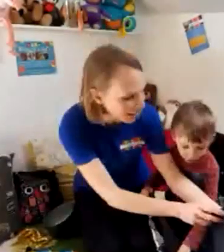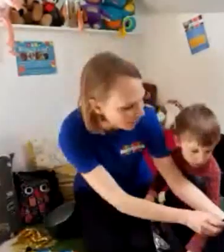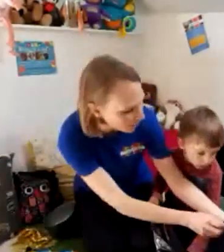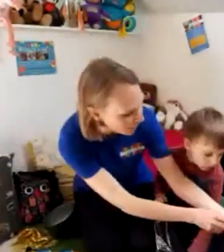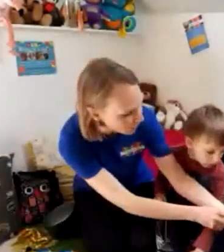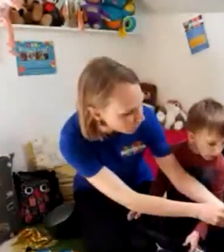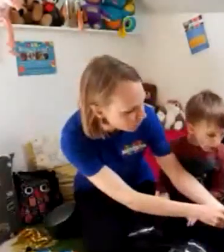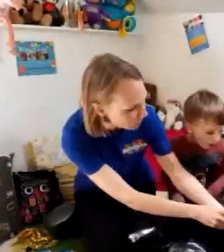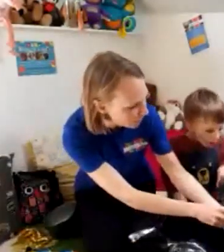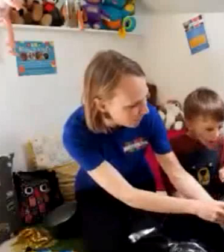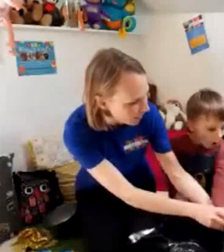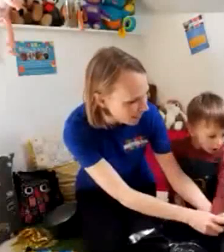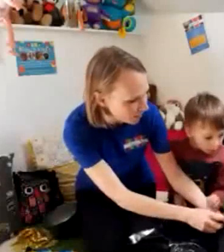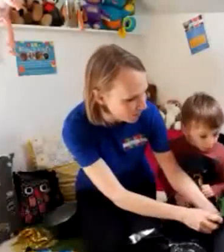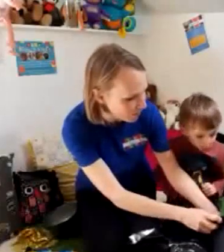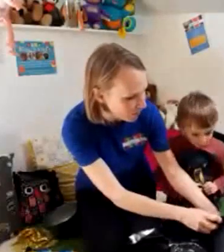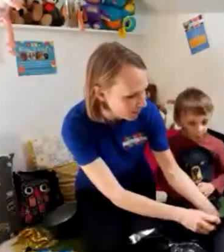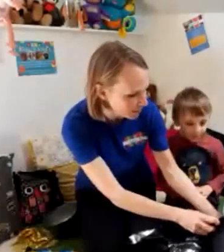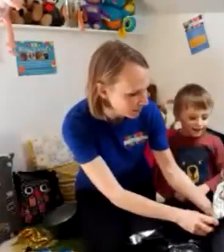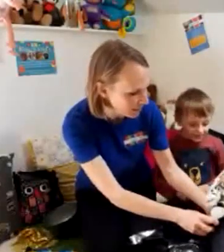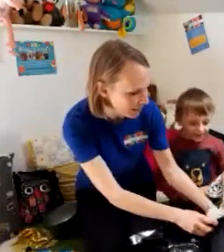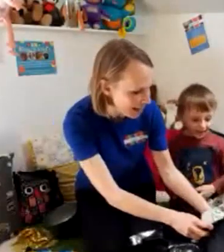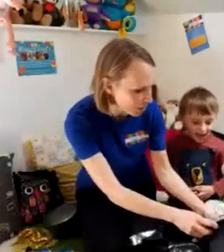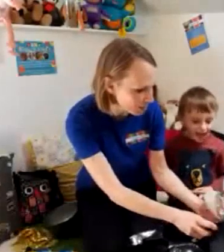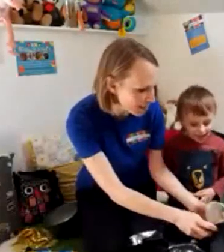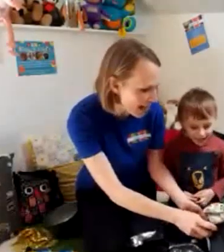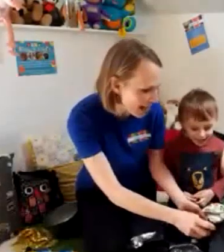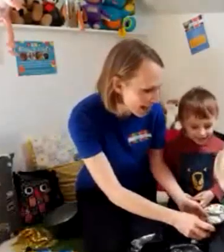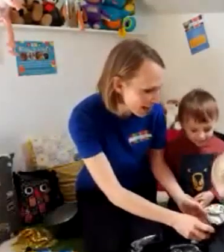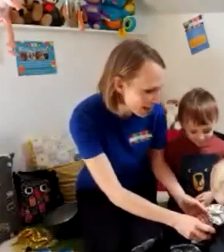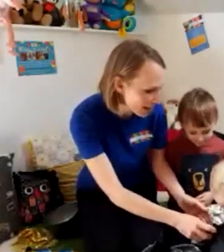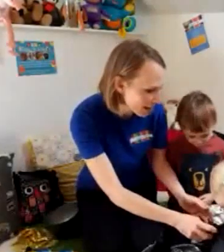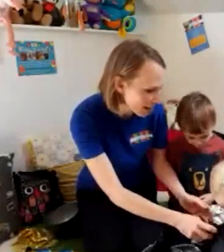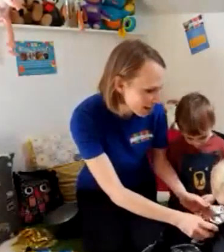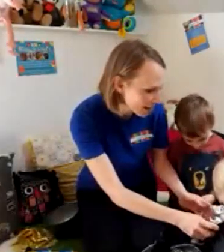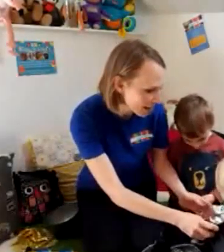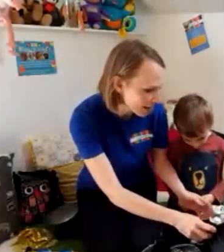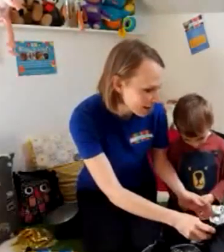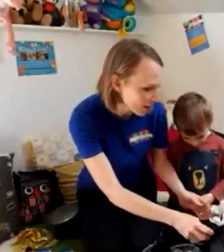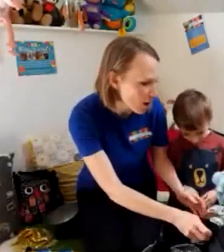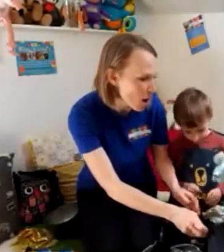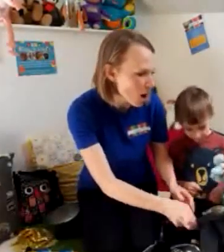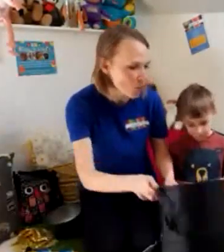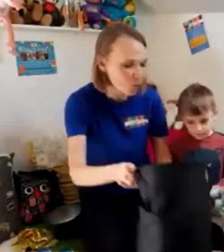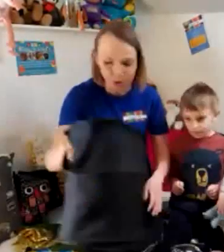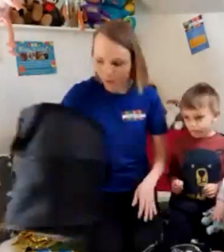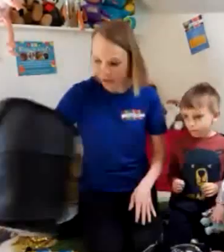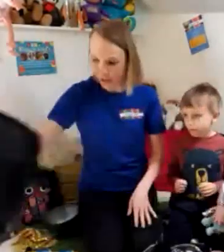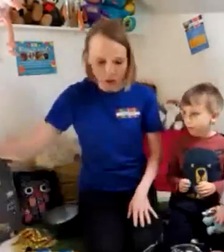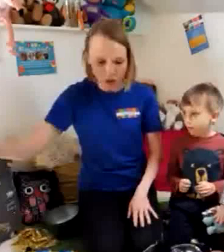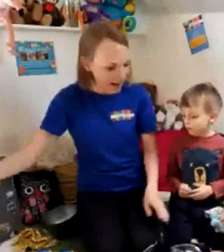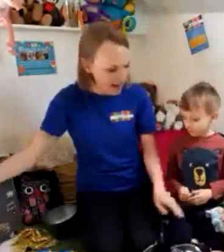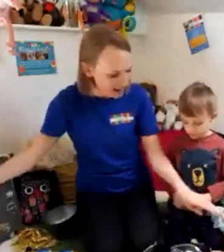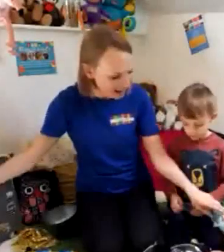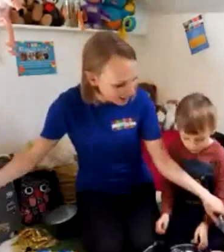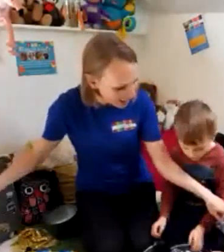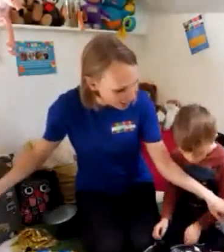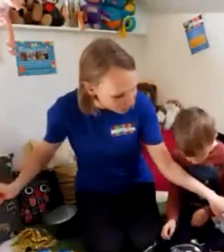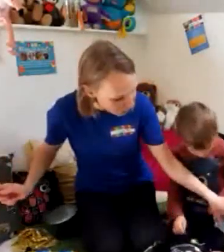honey. Do you want to pick one out? Yeah. Yeah. Who's in there? Oh, who did you get? Can you show